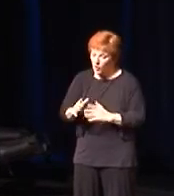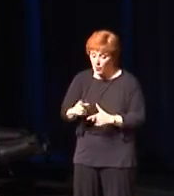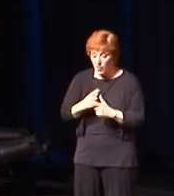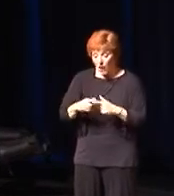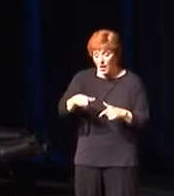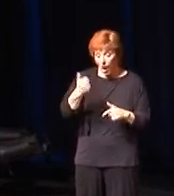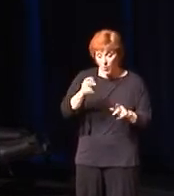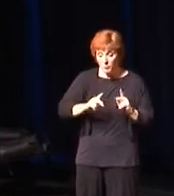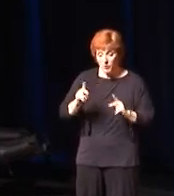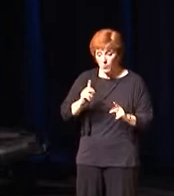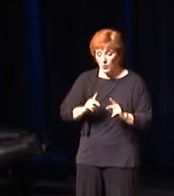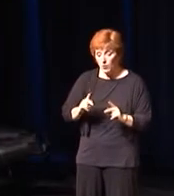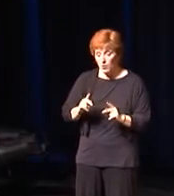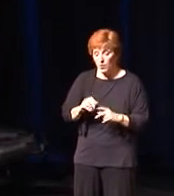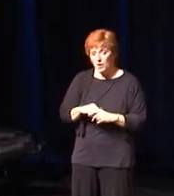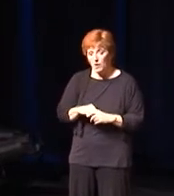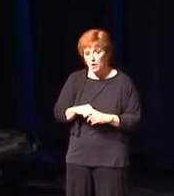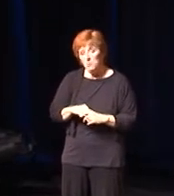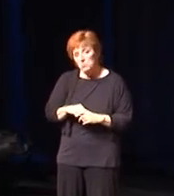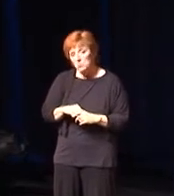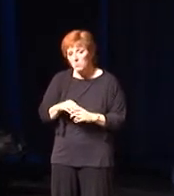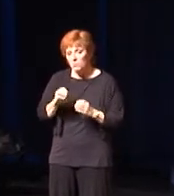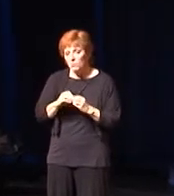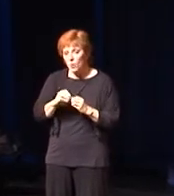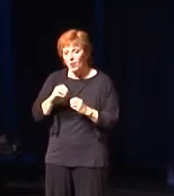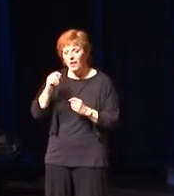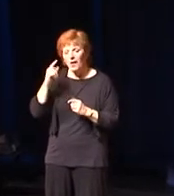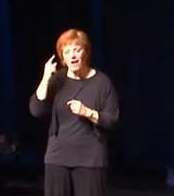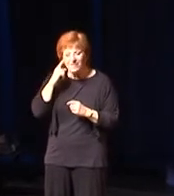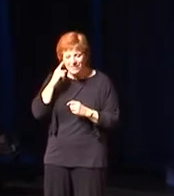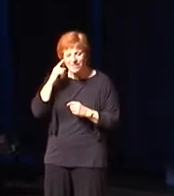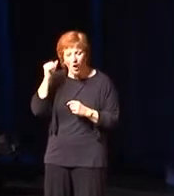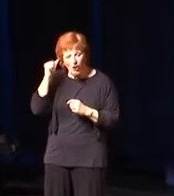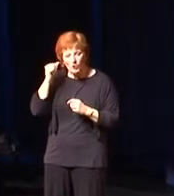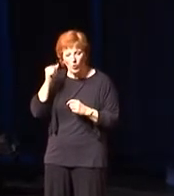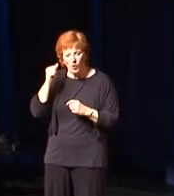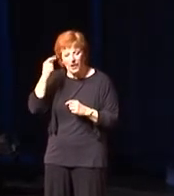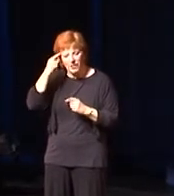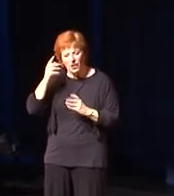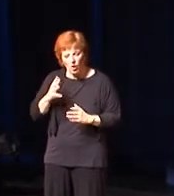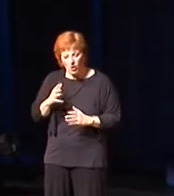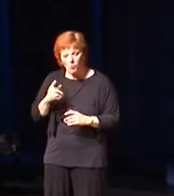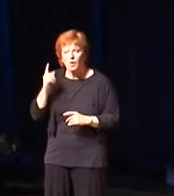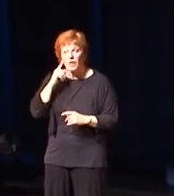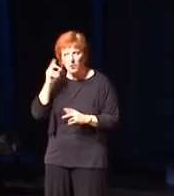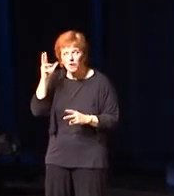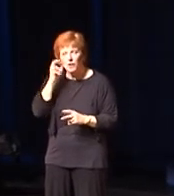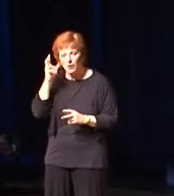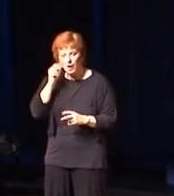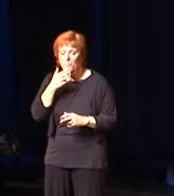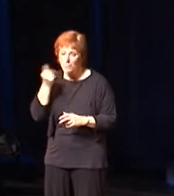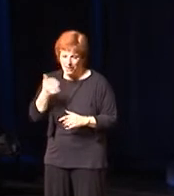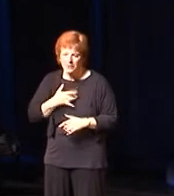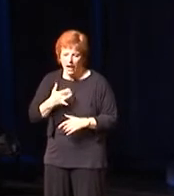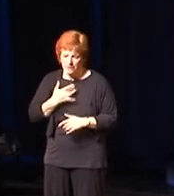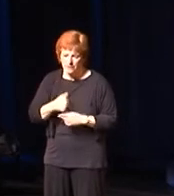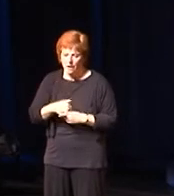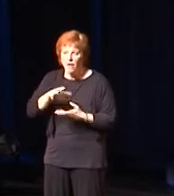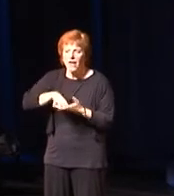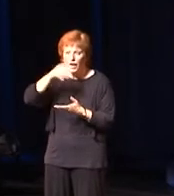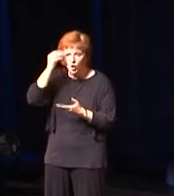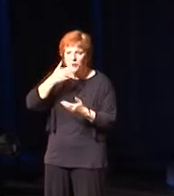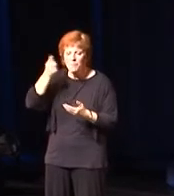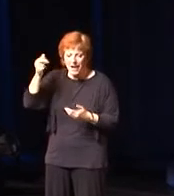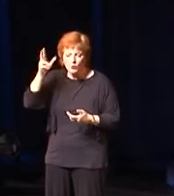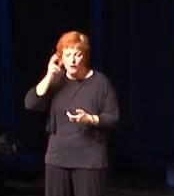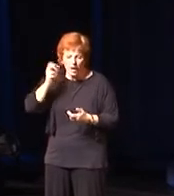there's other people where they are more of an auditory thinker, where hearing is their best sense. They learn